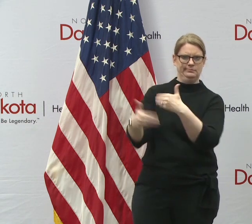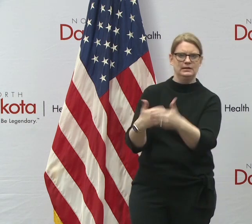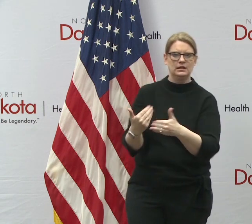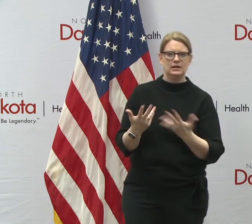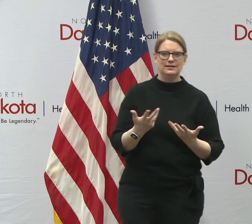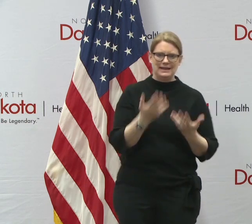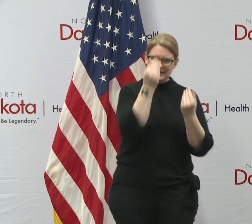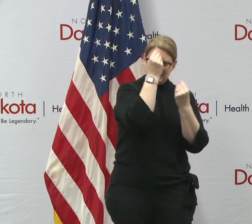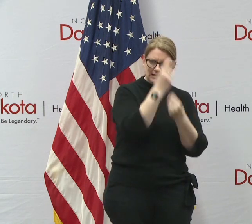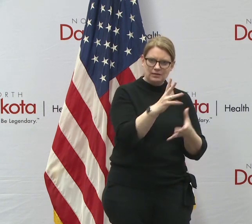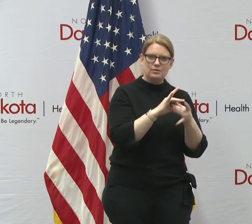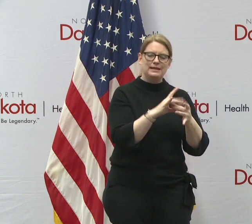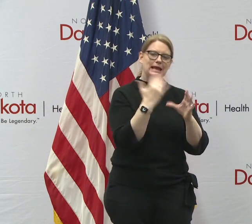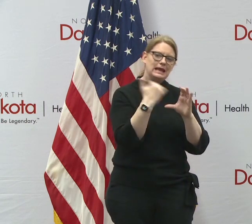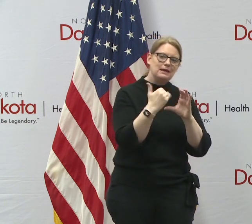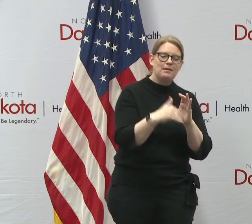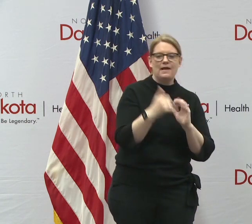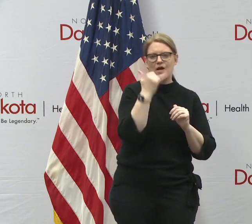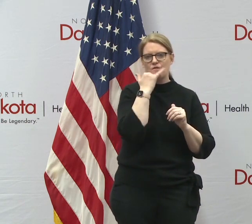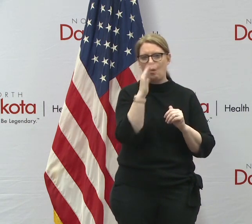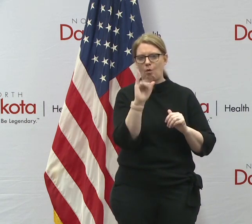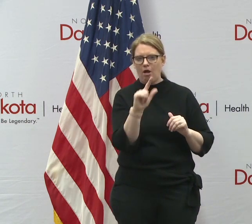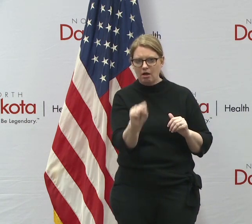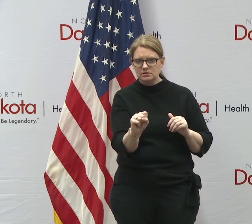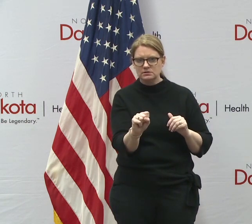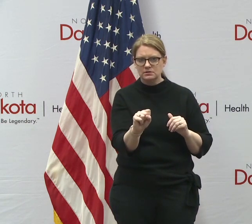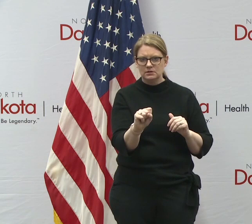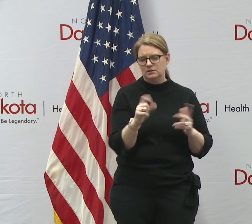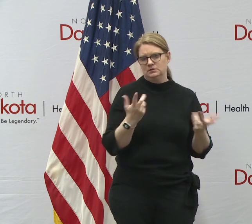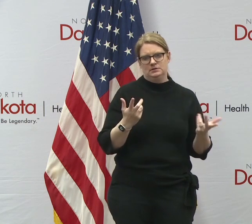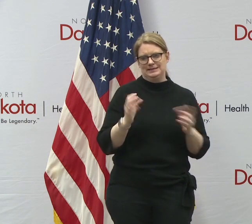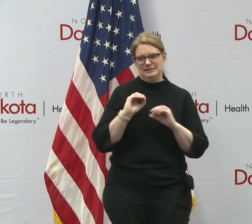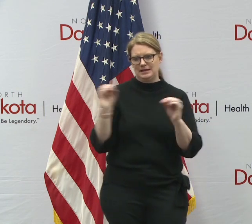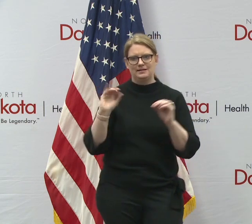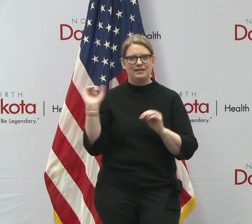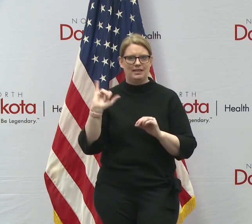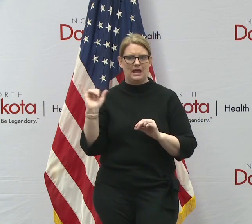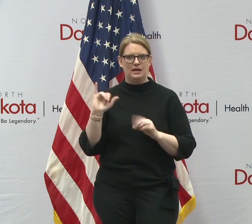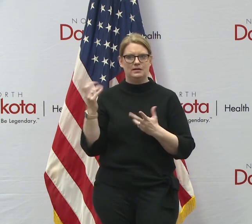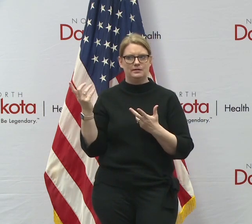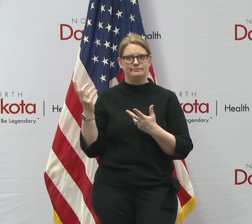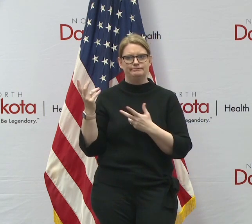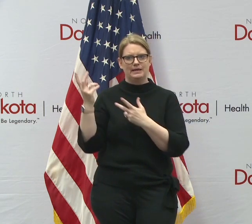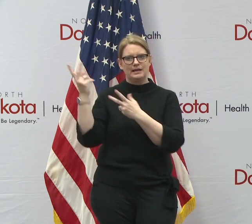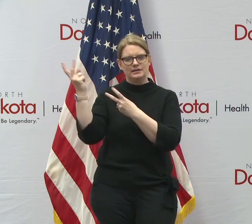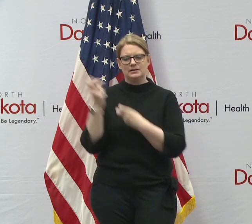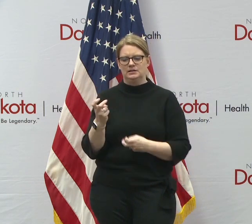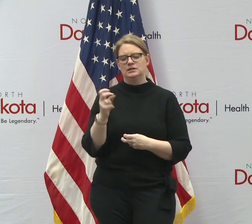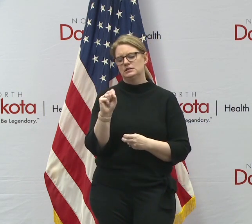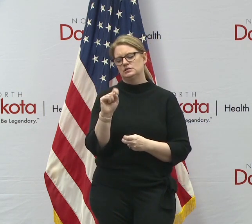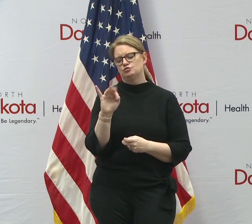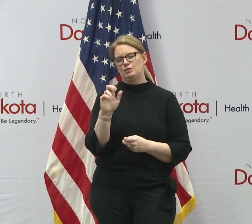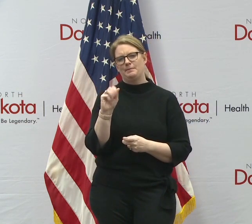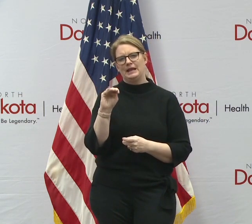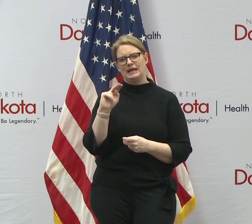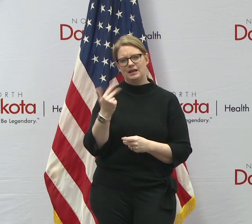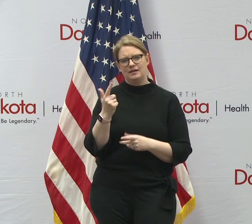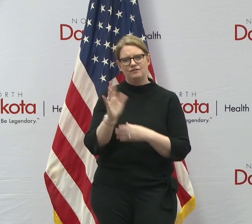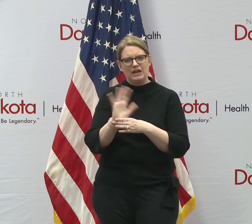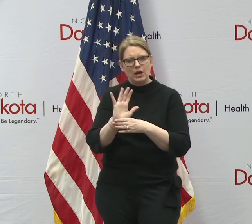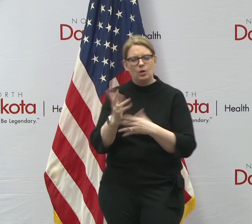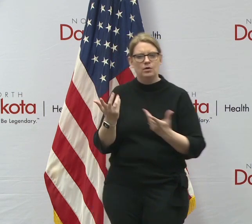with email or phone calls is nothing compared to streaming video content.